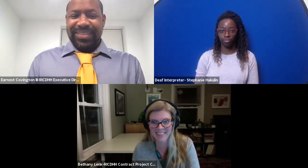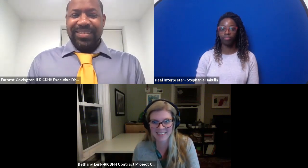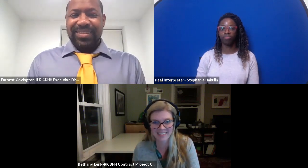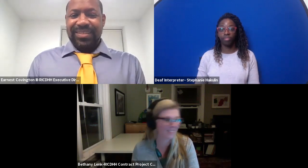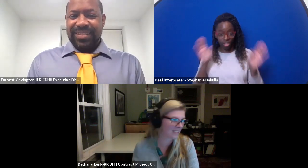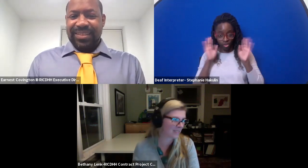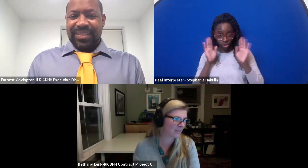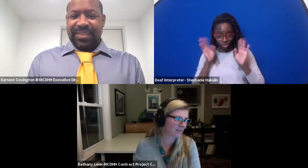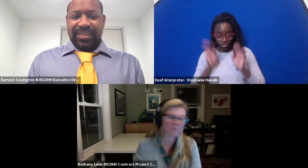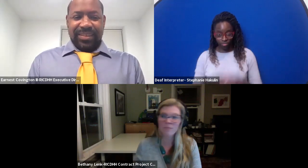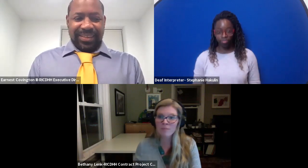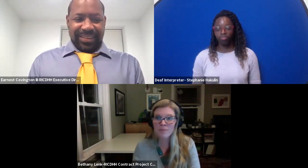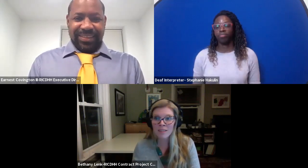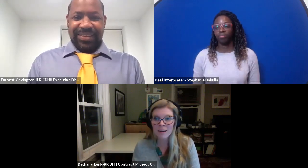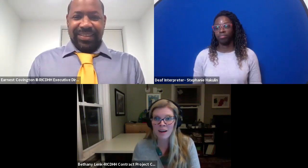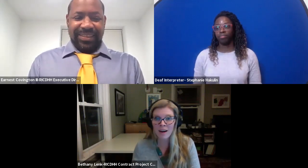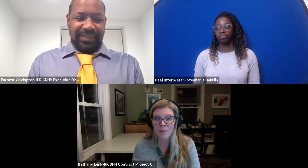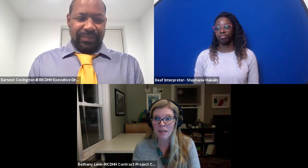that.